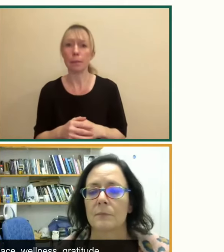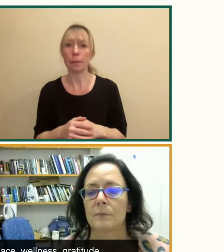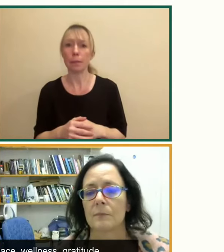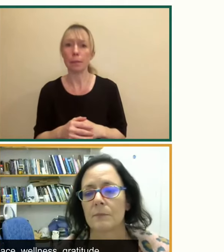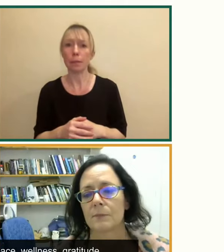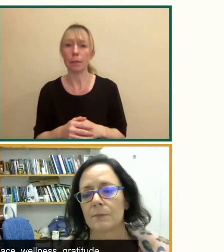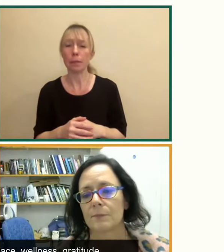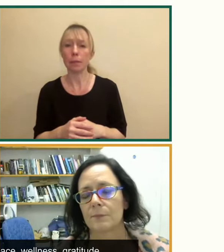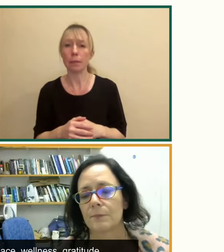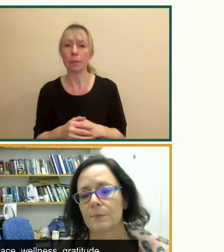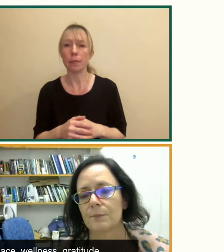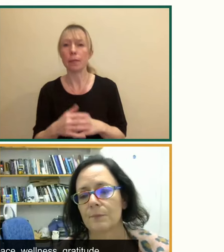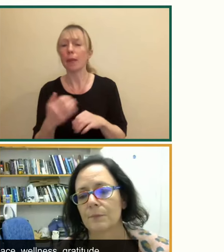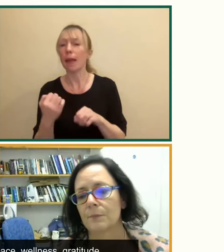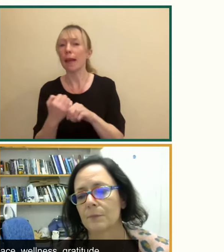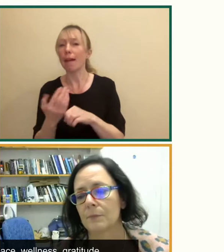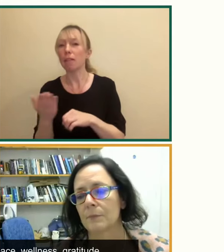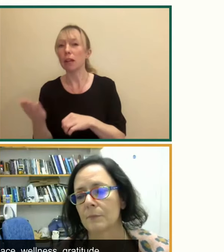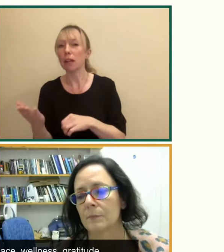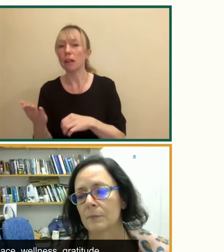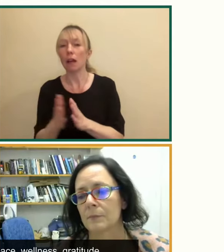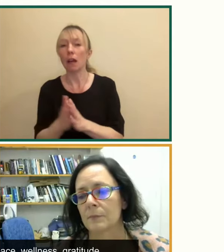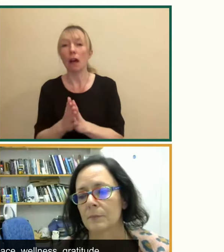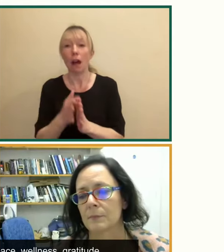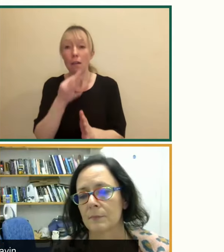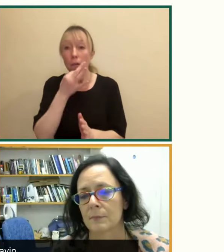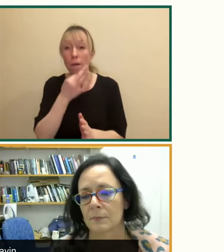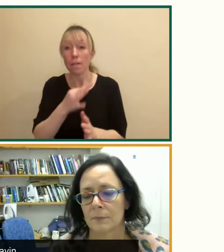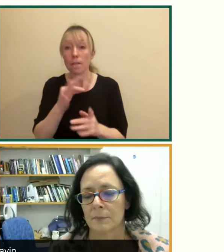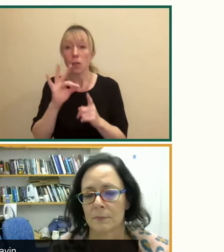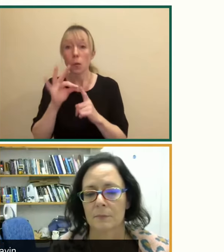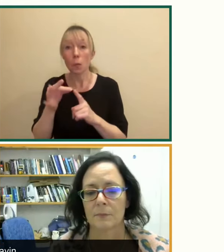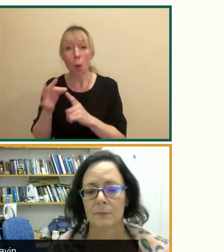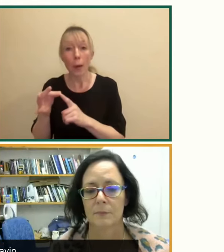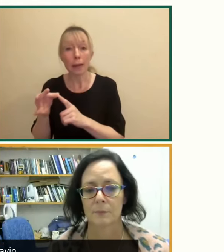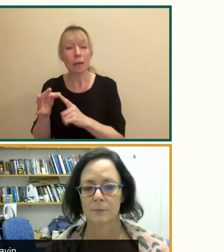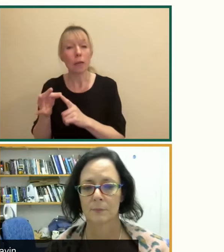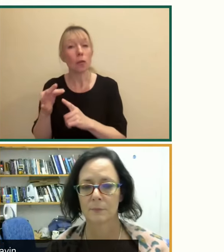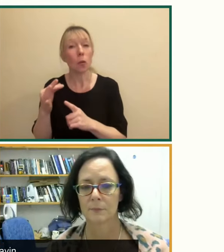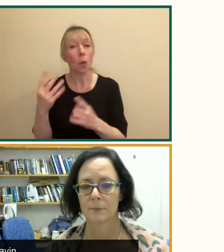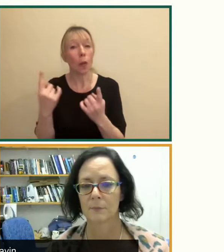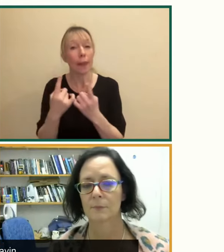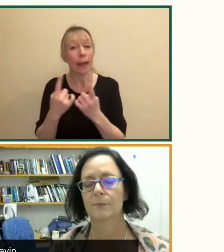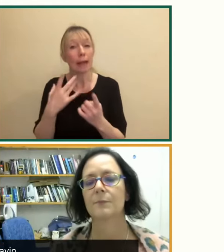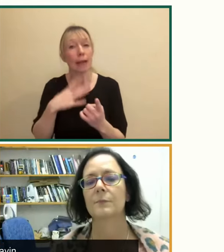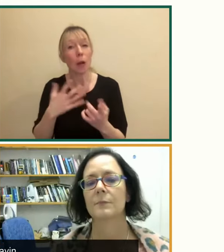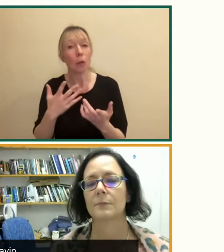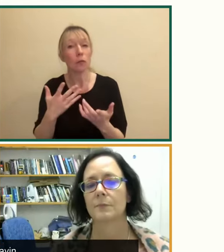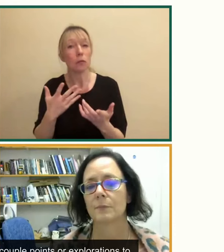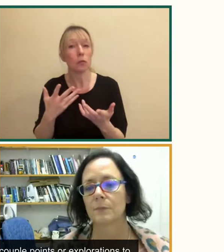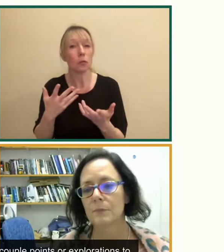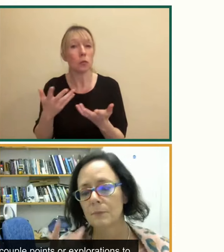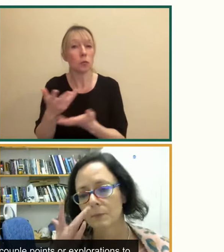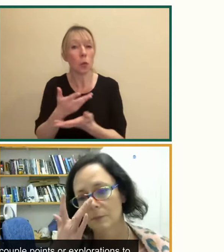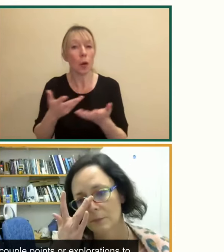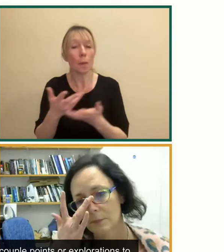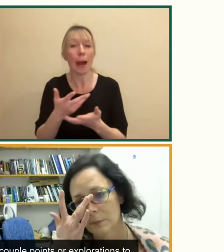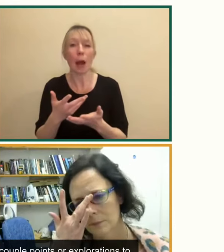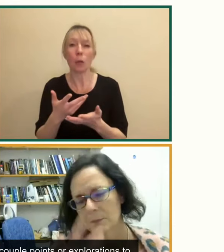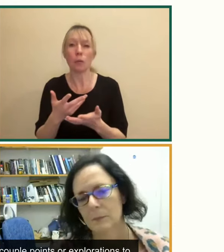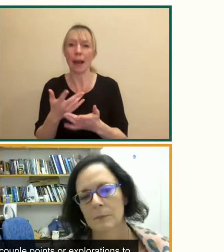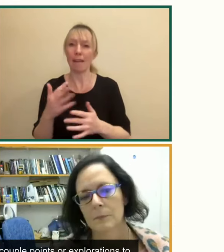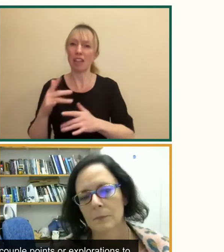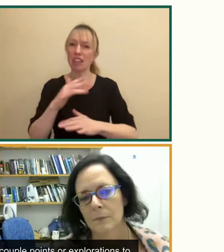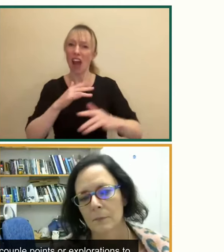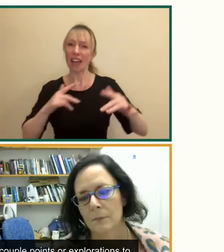I've probably got a couple of points or explorations to add on to that. One is just about the nature of dynamism, that our